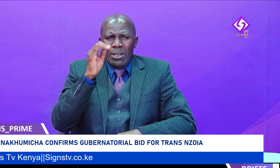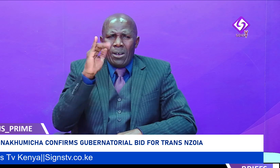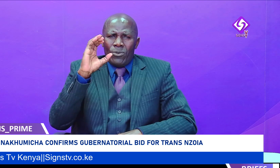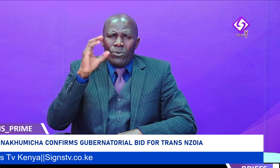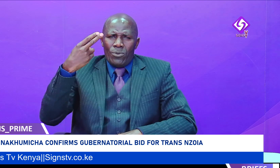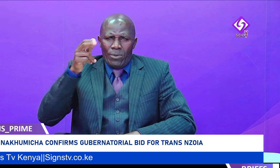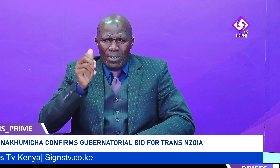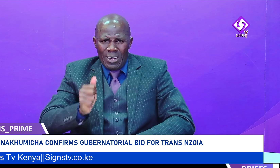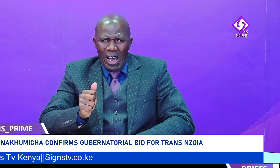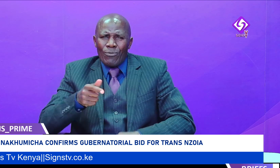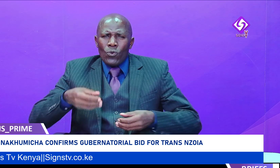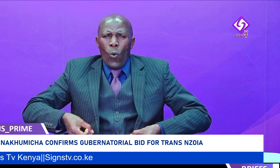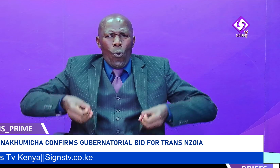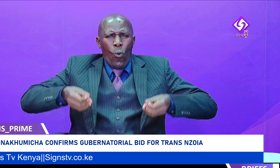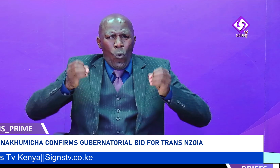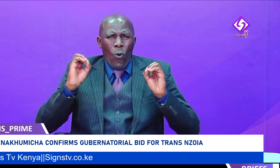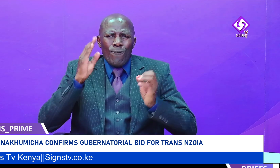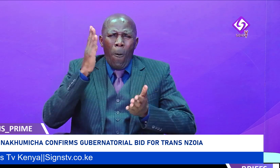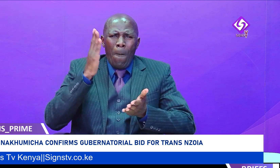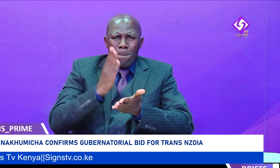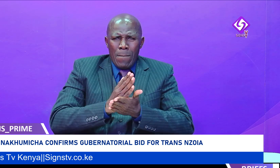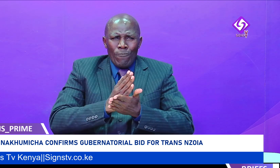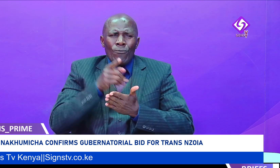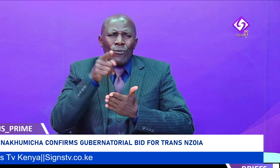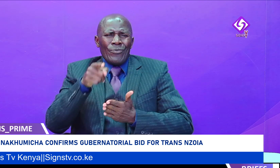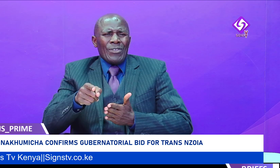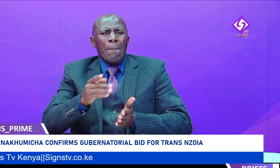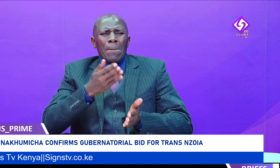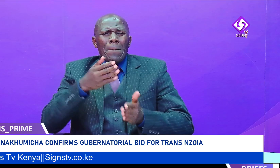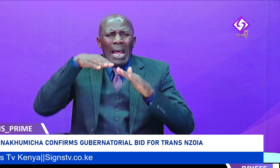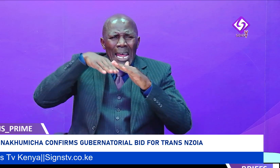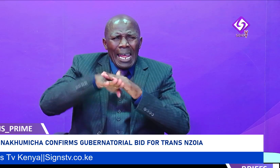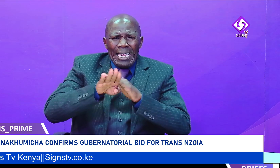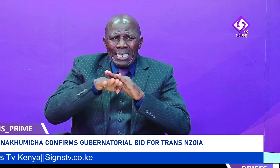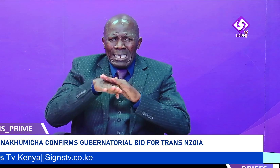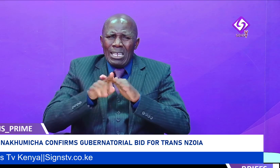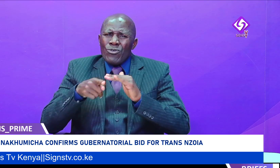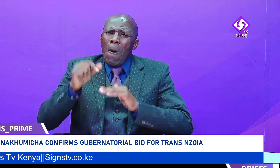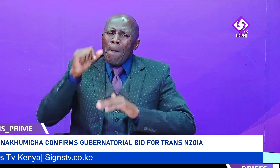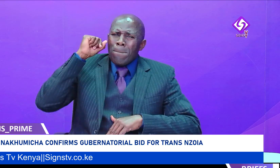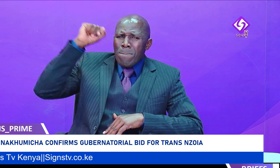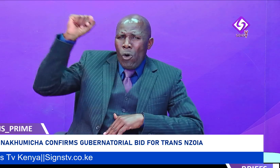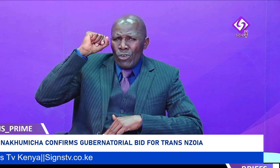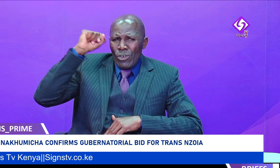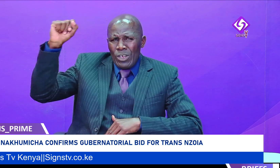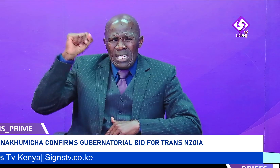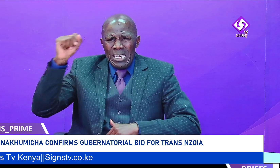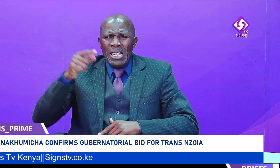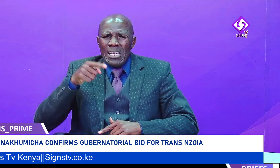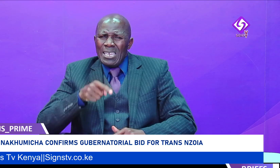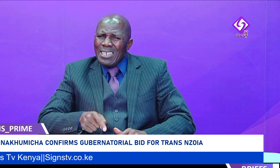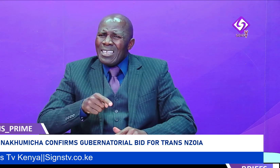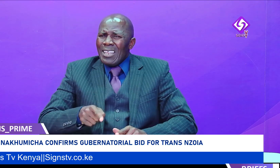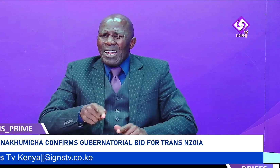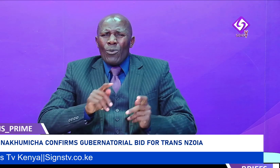Susan Nakumicha, has officially affirmed her entry into the political contest for the Trans